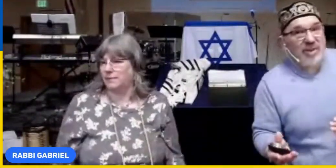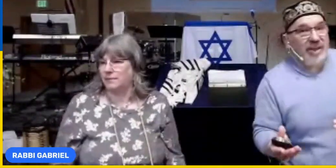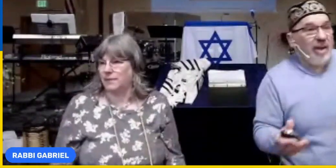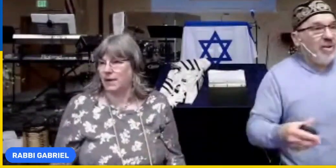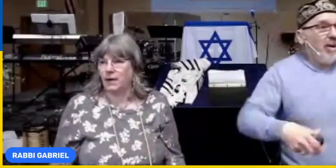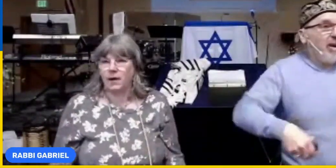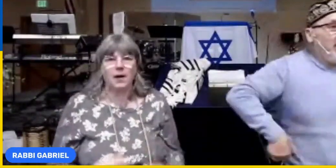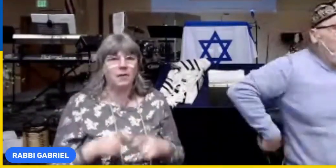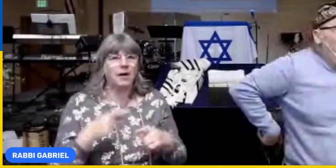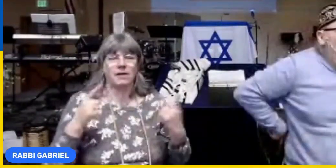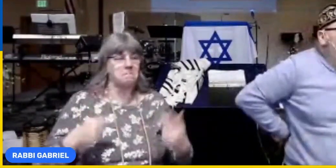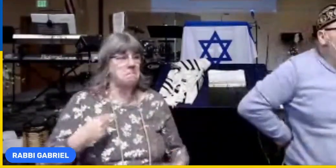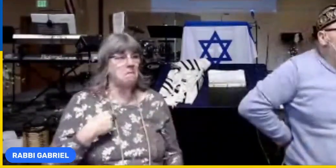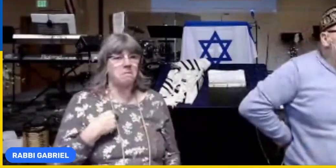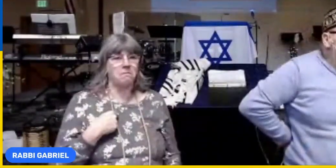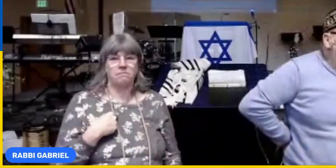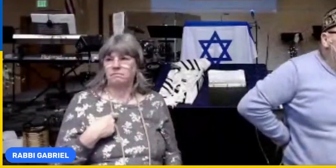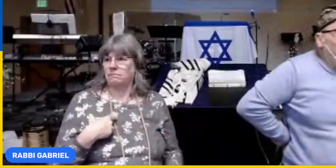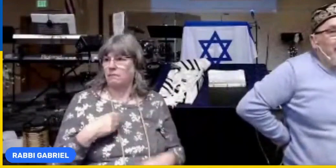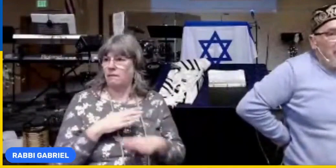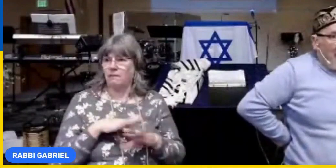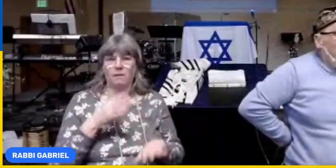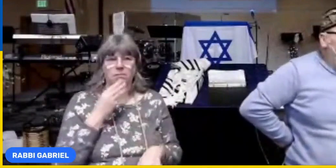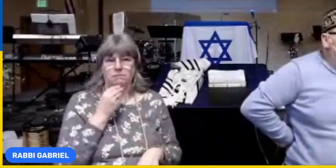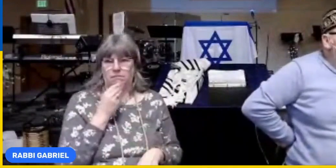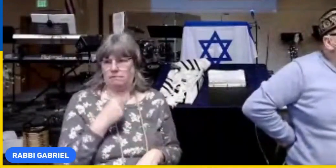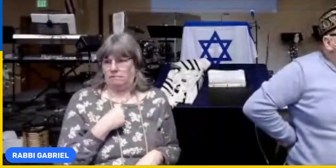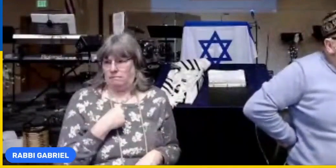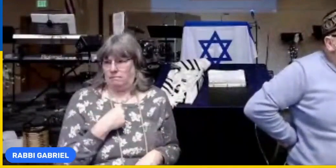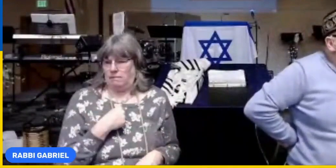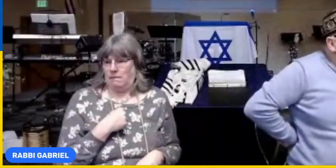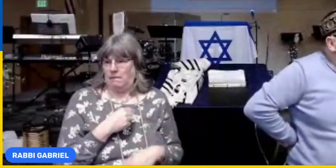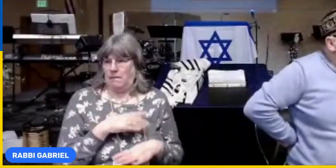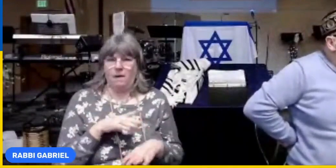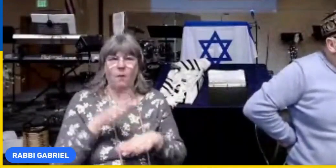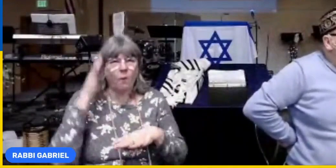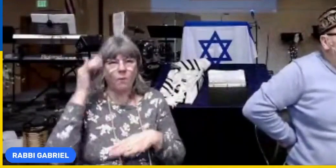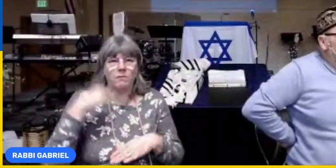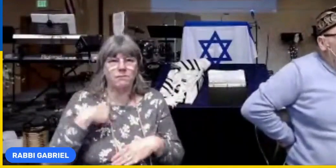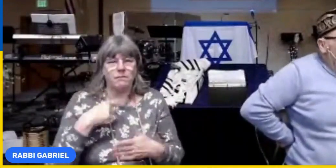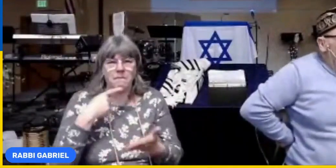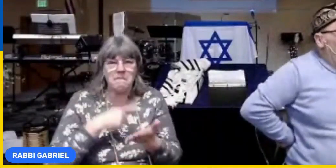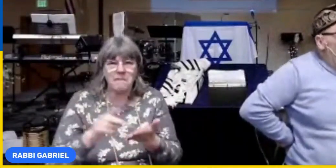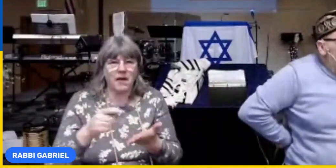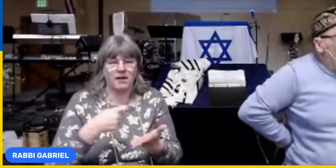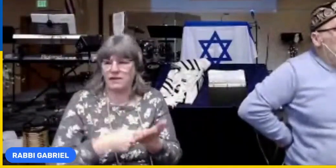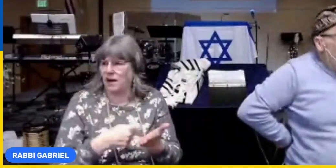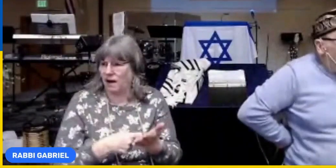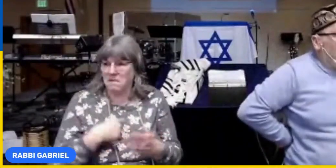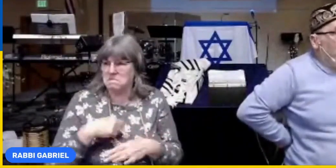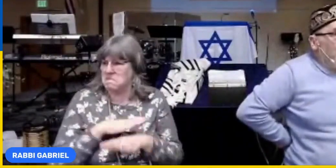biologically Jewish say, wait a minute, I'm not Jewish, I don't have to pay the tax. I shouldn't have to pay the tax. This is Fiscus Judaicus.